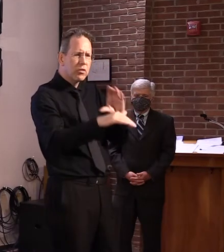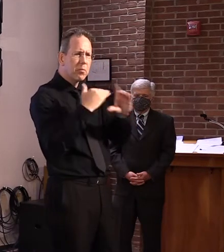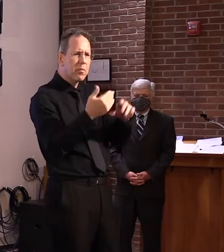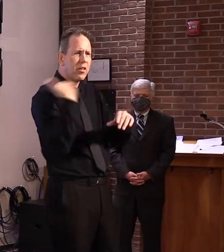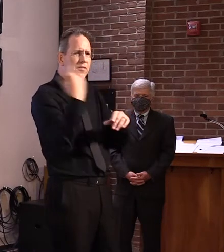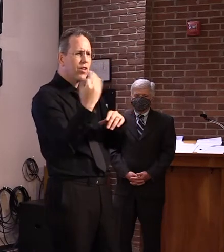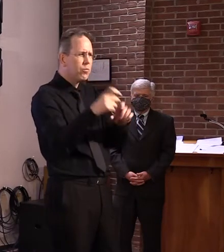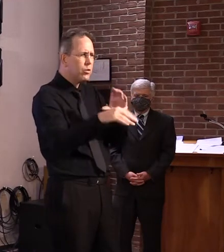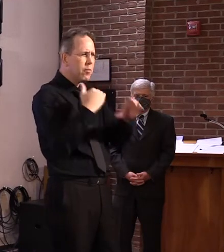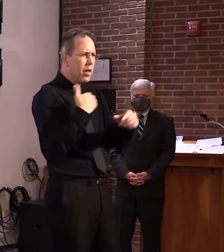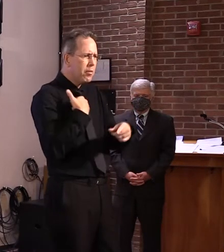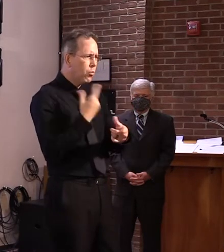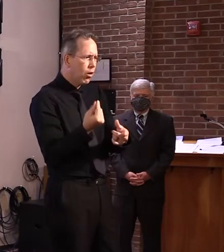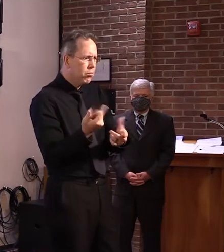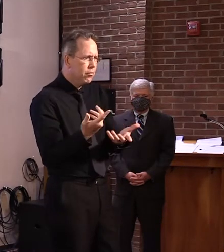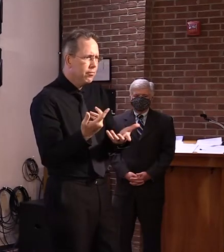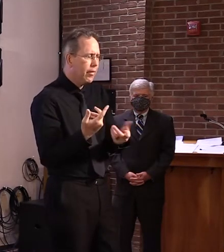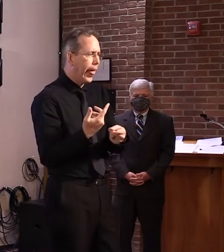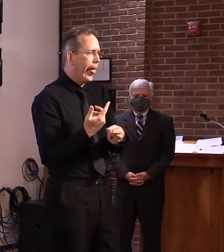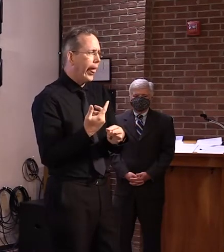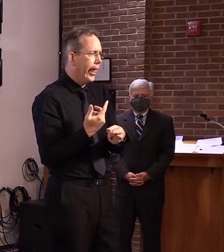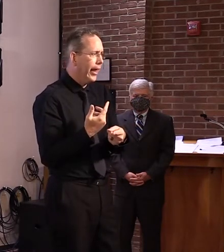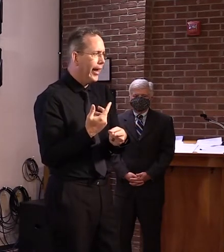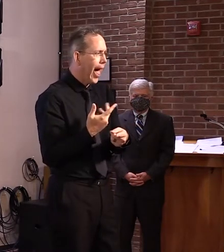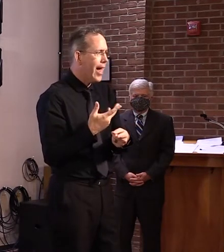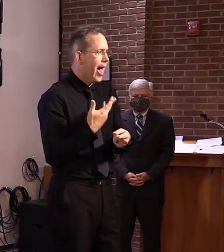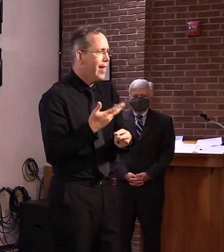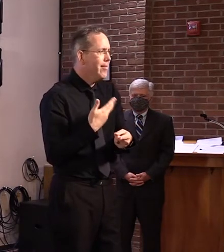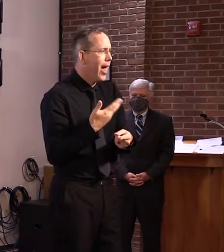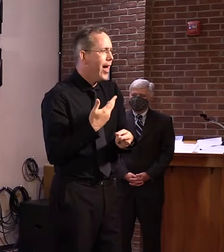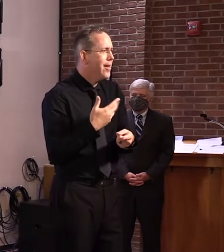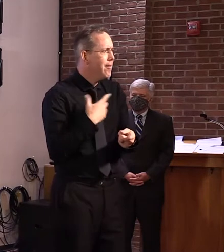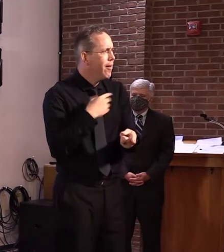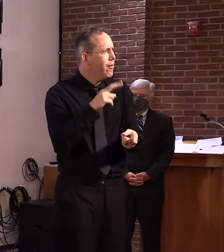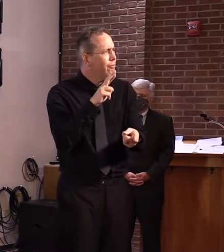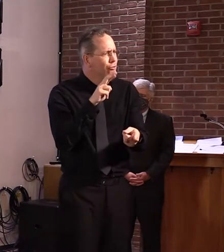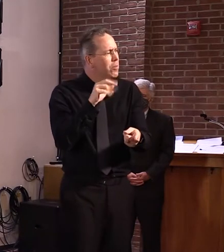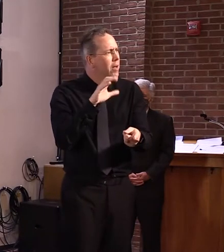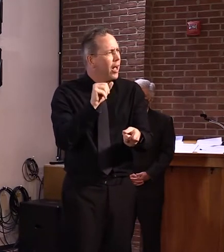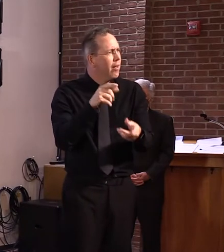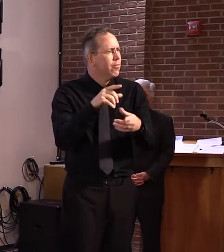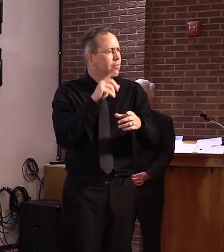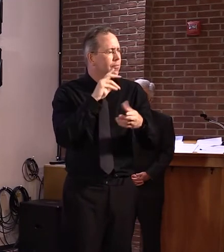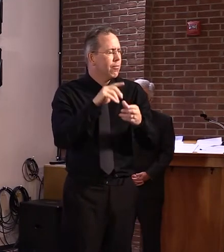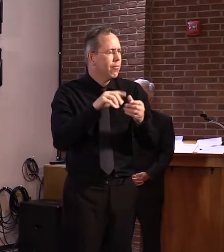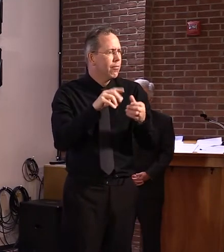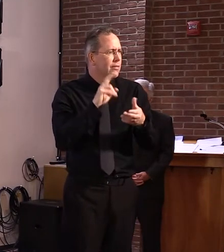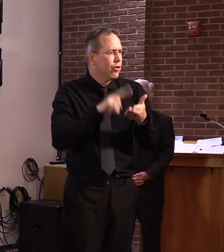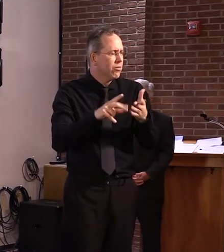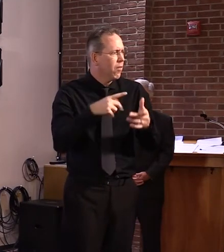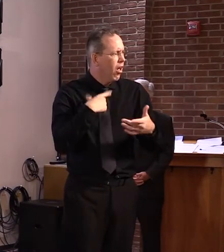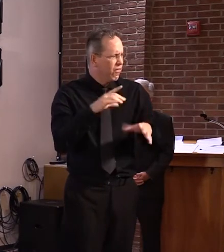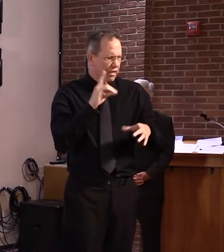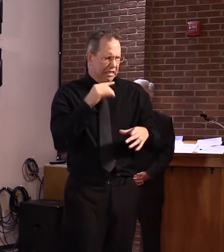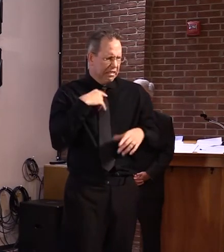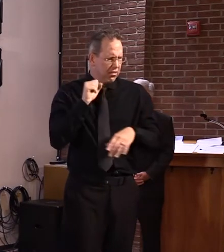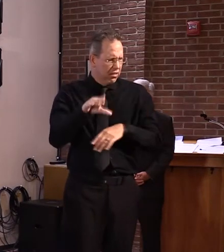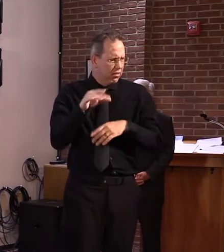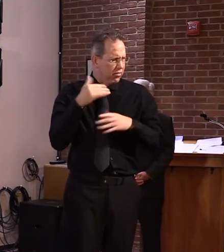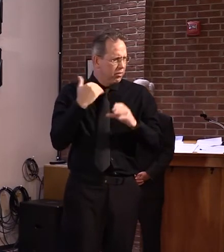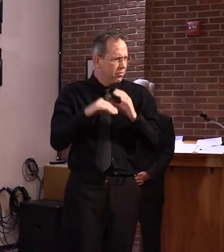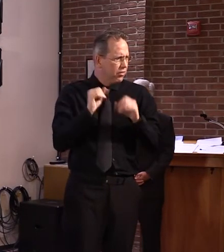information. I'm looking to find out how a case turns from a positive case to a recovered